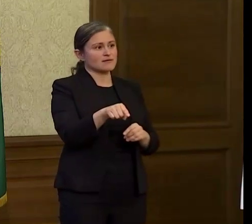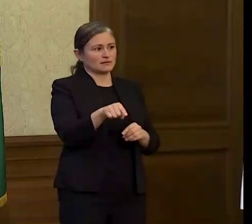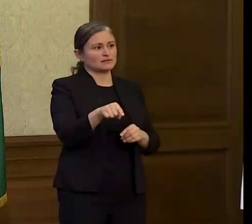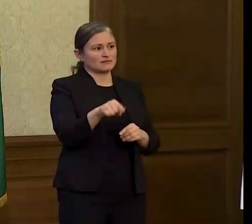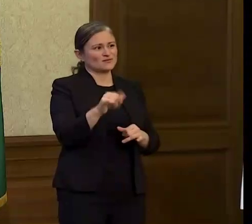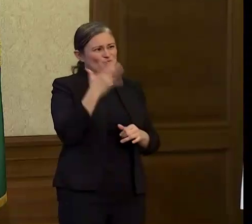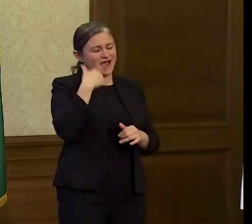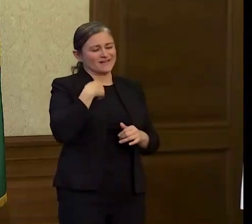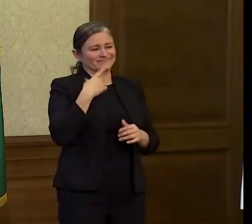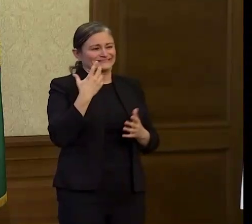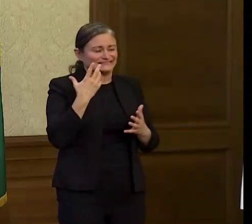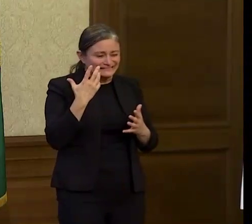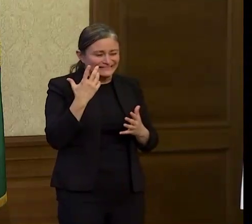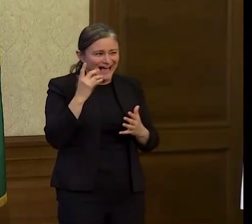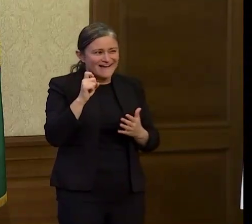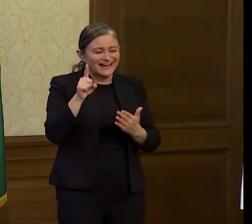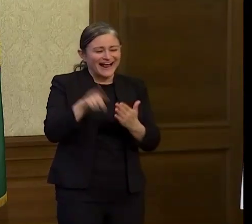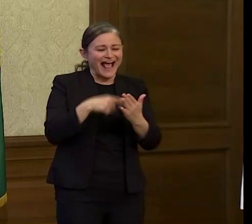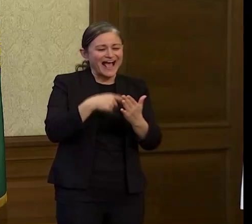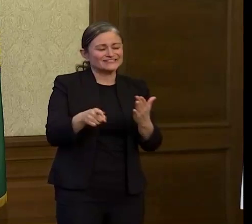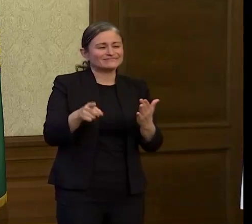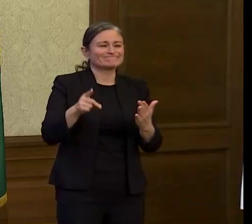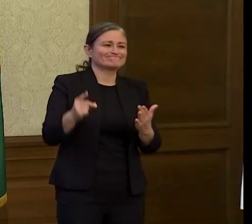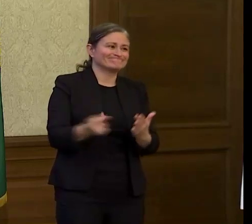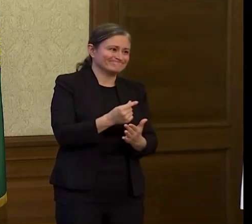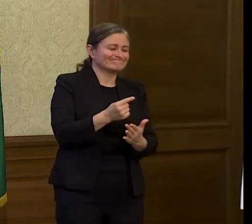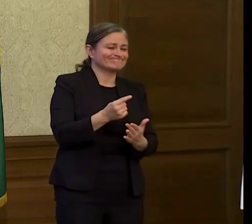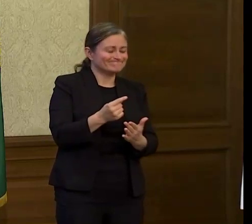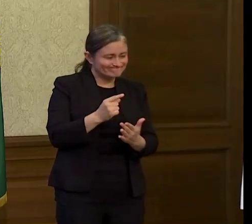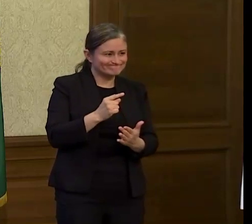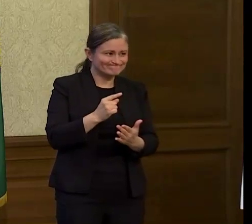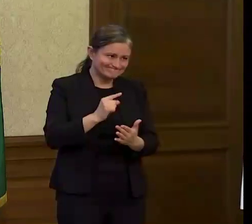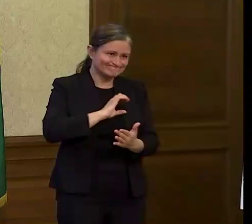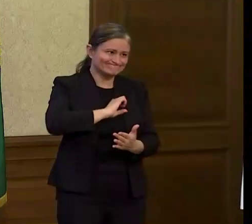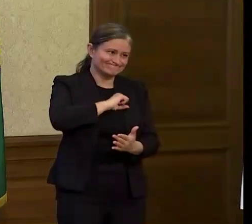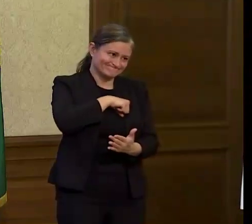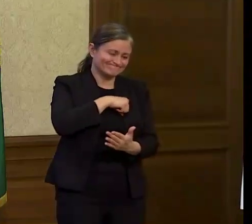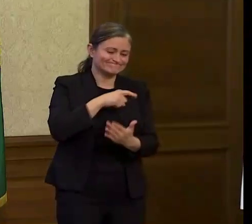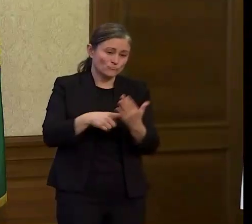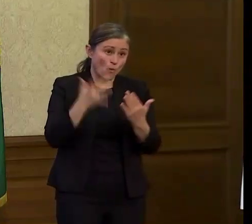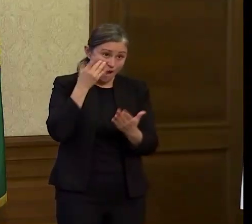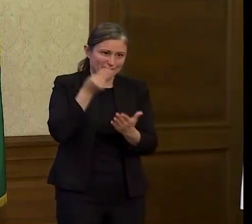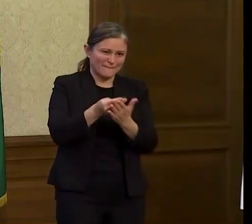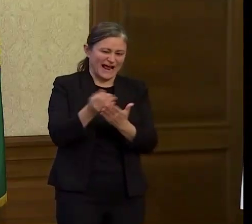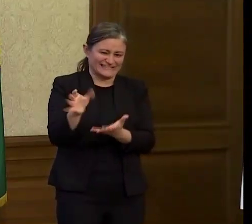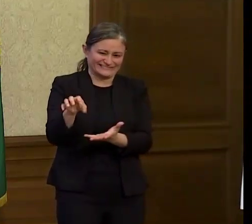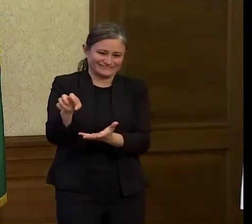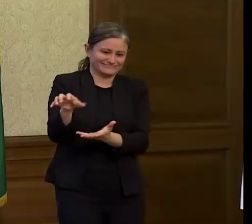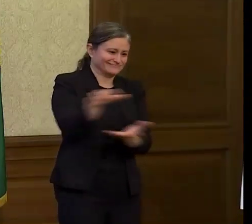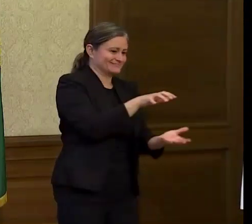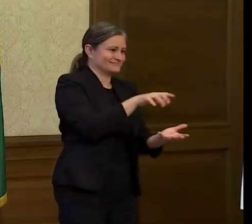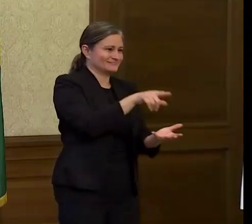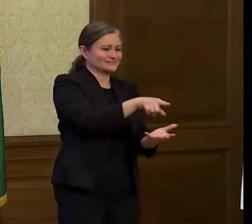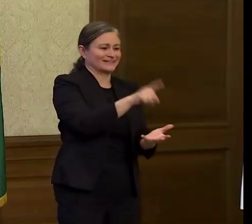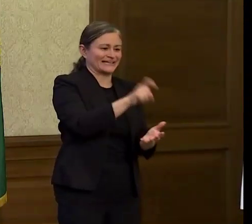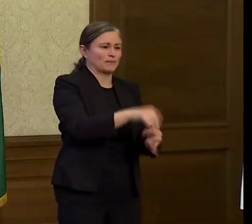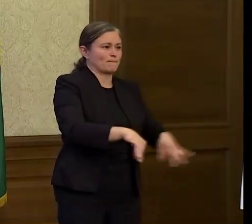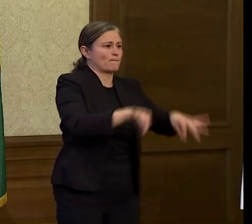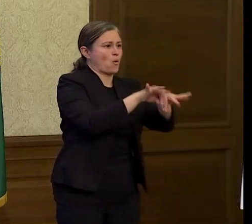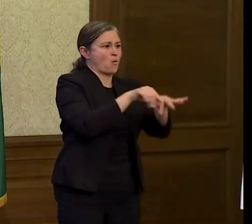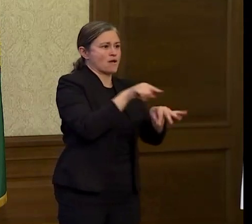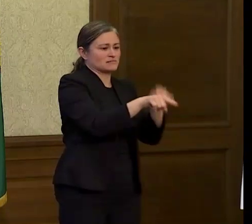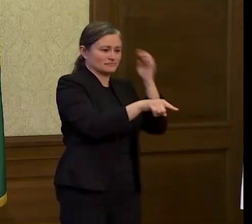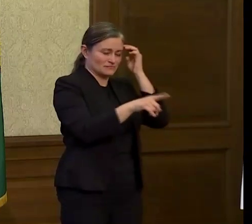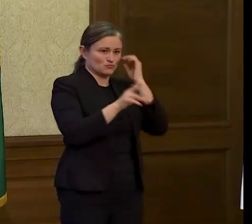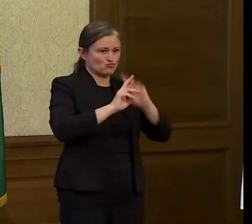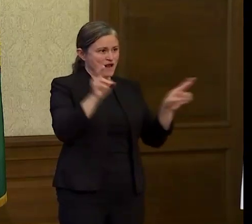fiscally prudent. We have to realize that in the short term, the only thing we can do is to get ready for the huge reduction in revenues. In